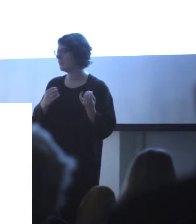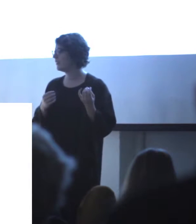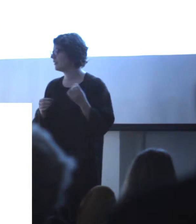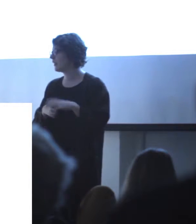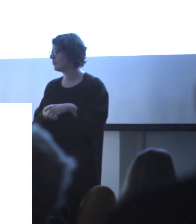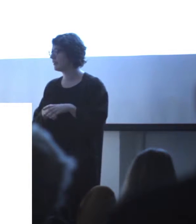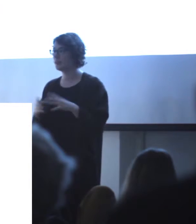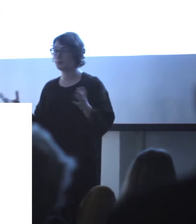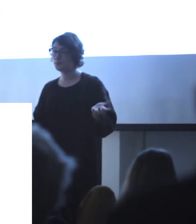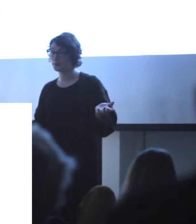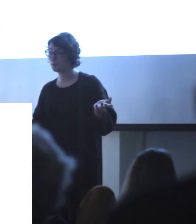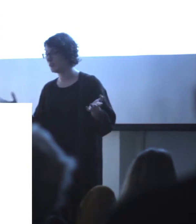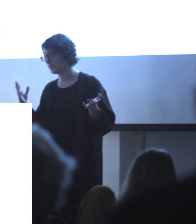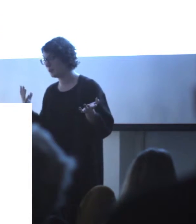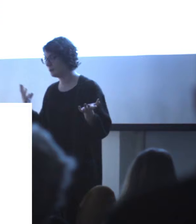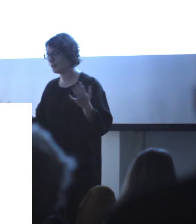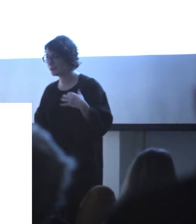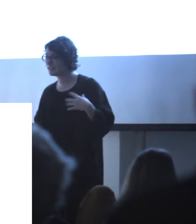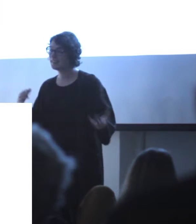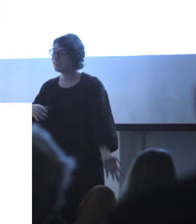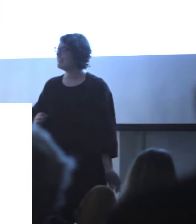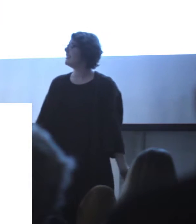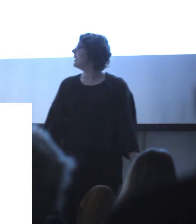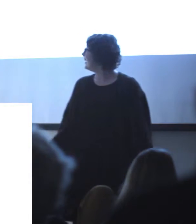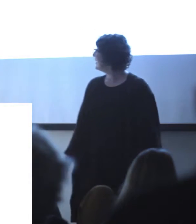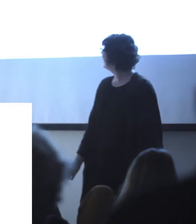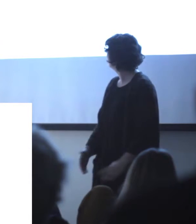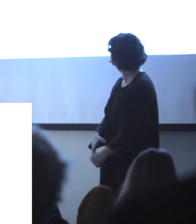questions and I might create some new ones because it's good to be curious.